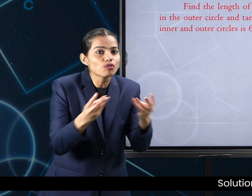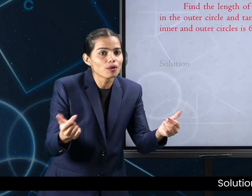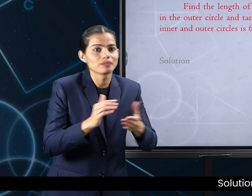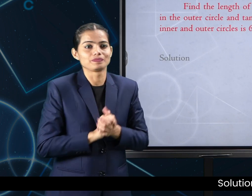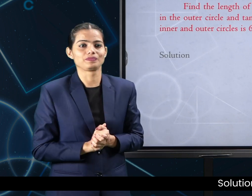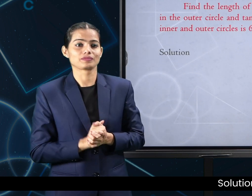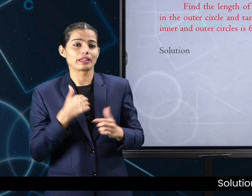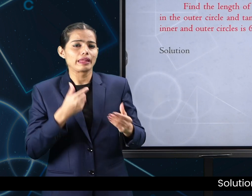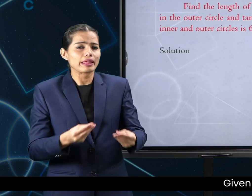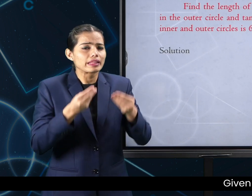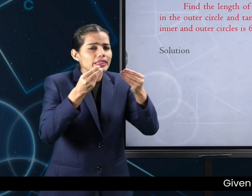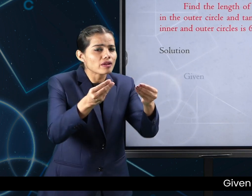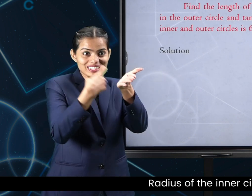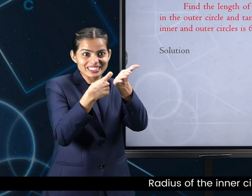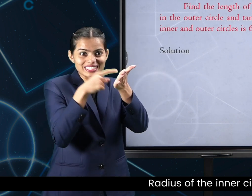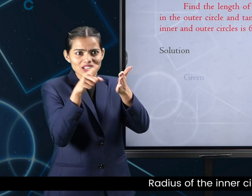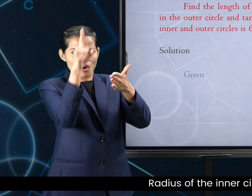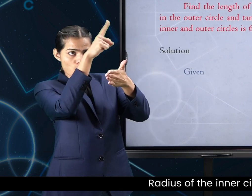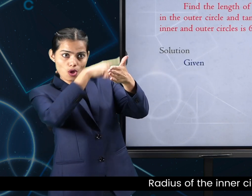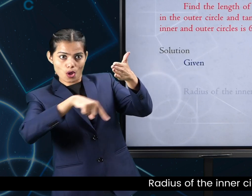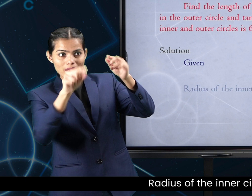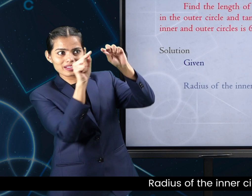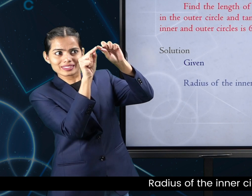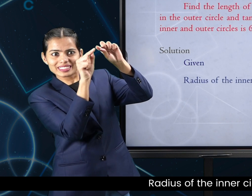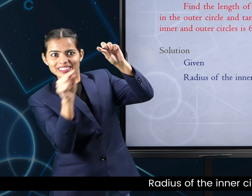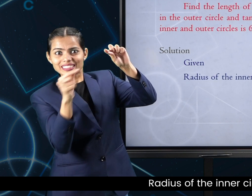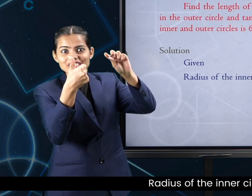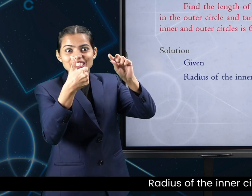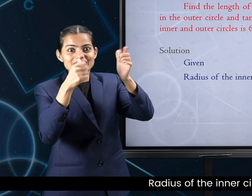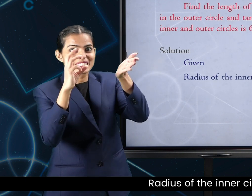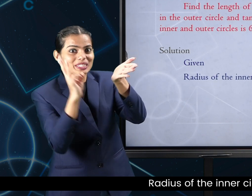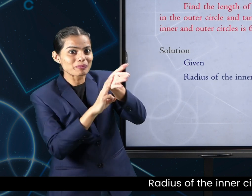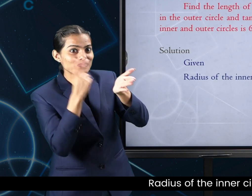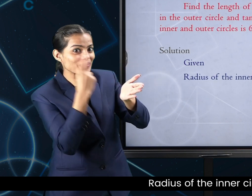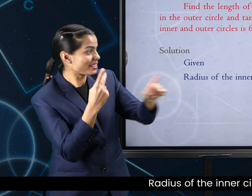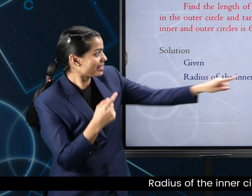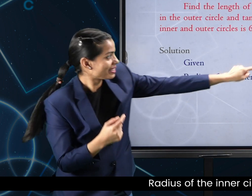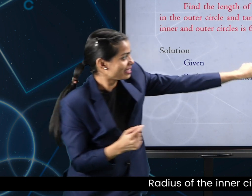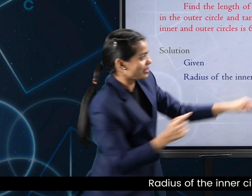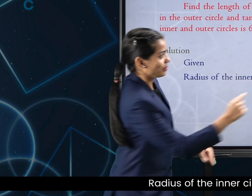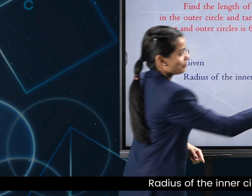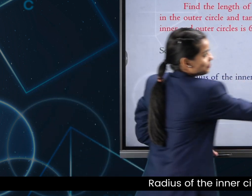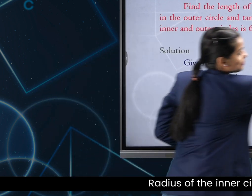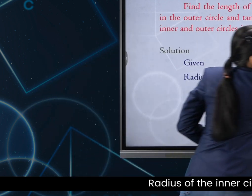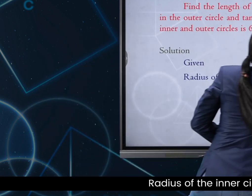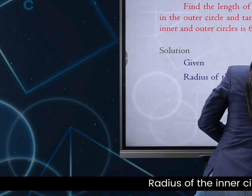Solution. Given radius of the inner circle R is equal to 6 cm.